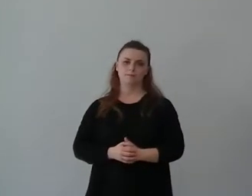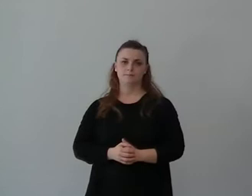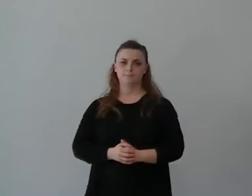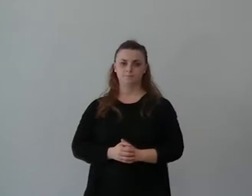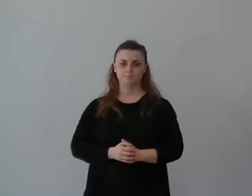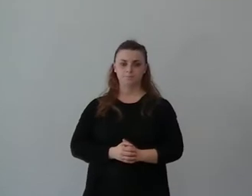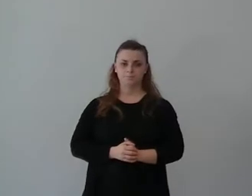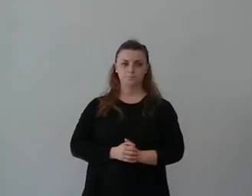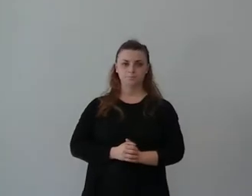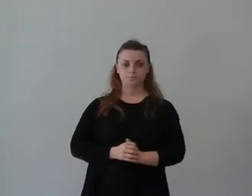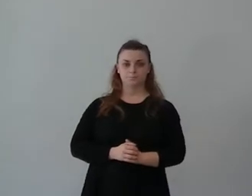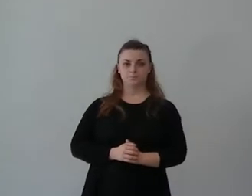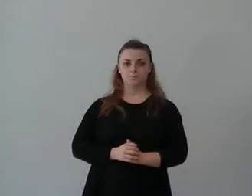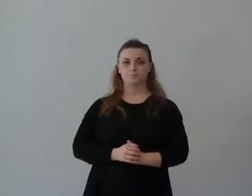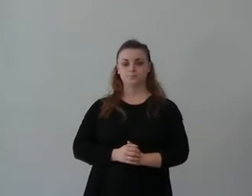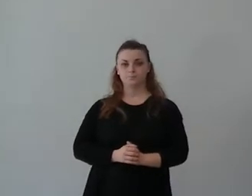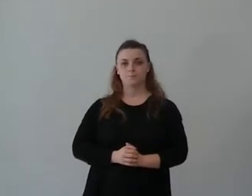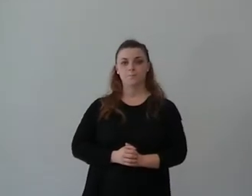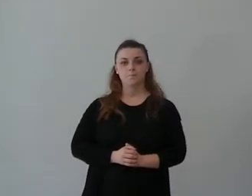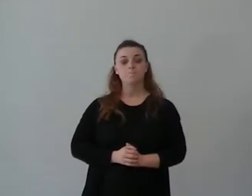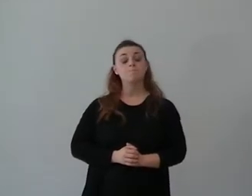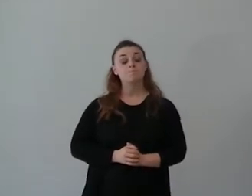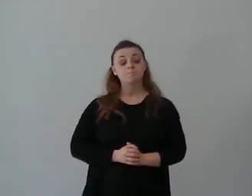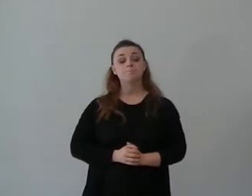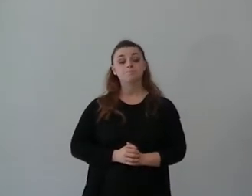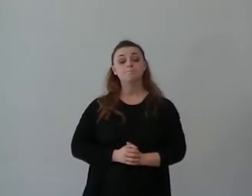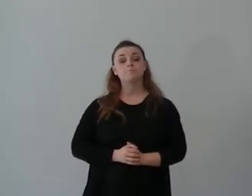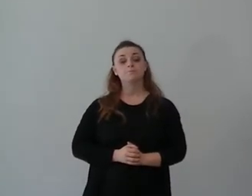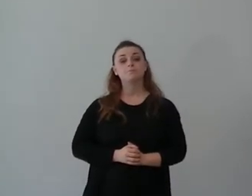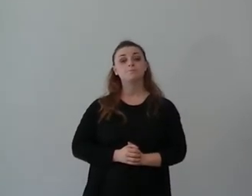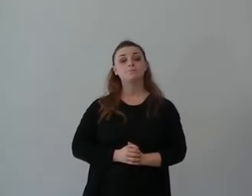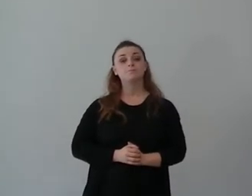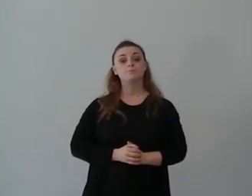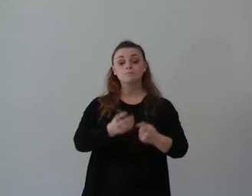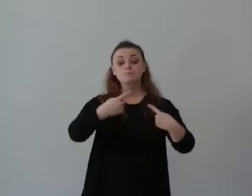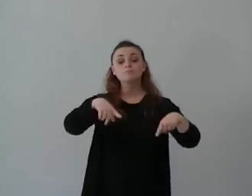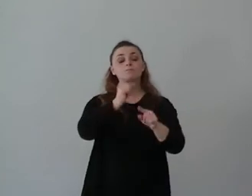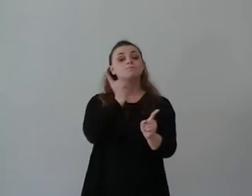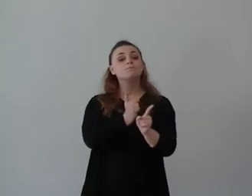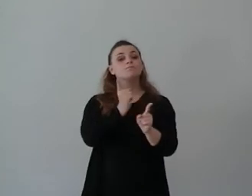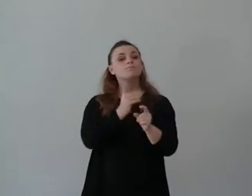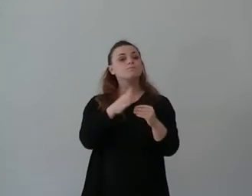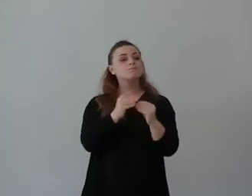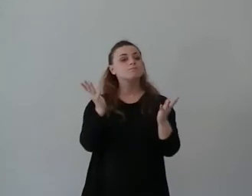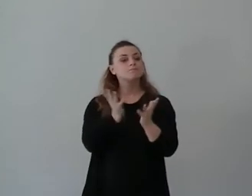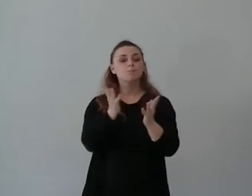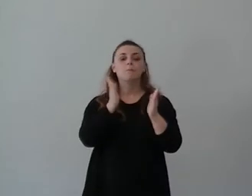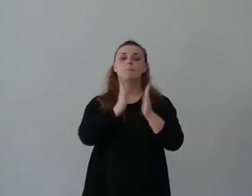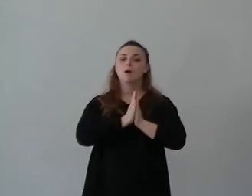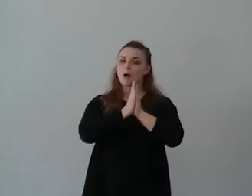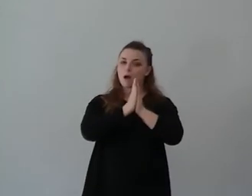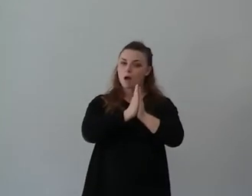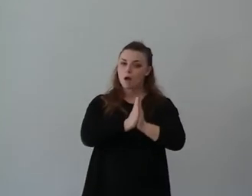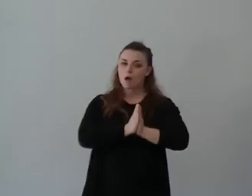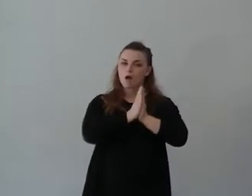spiritual leaders God has put in our lives. E dovremmo anche pregare specificatamente per i leader di Paolo